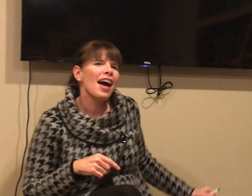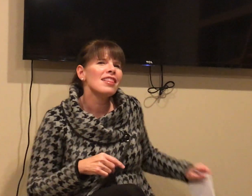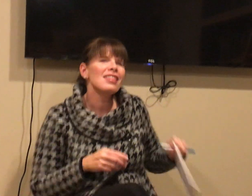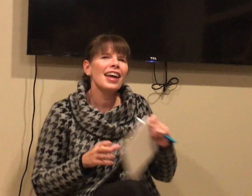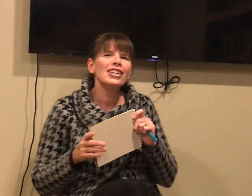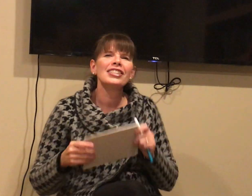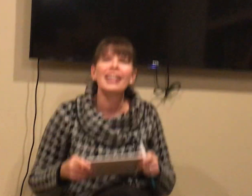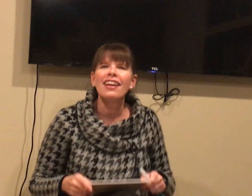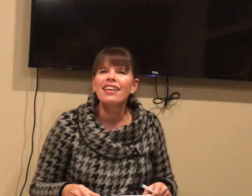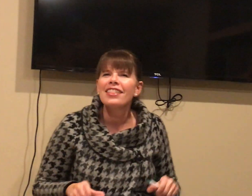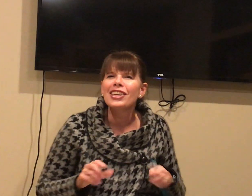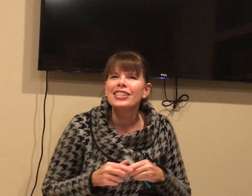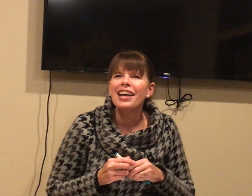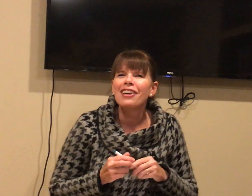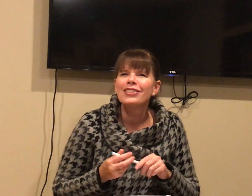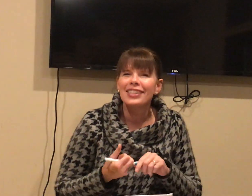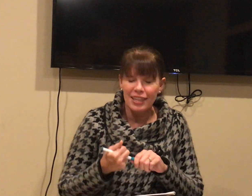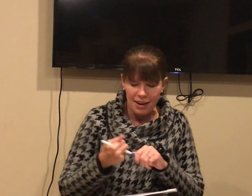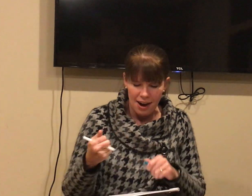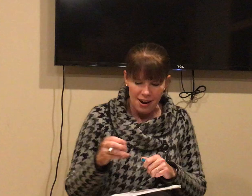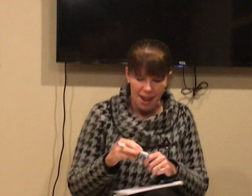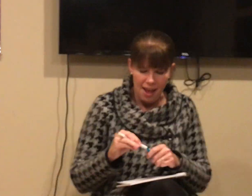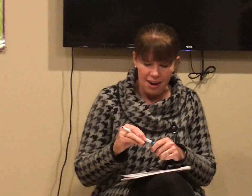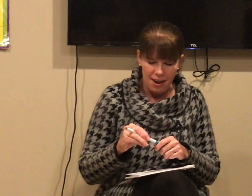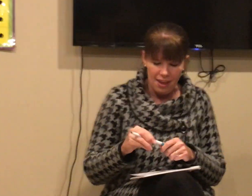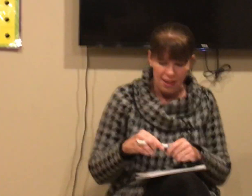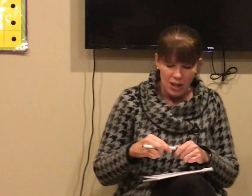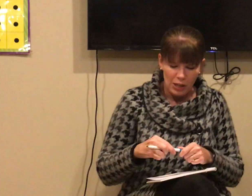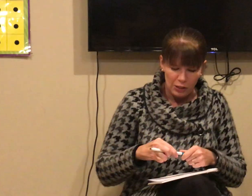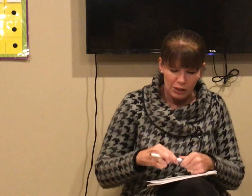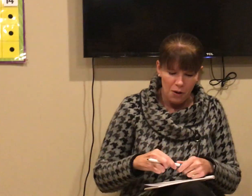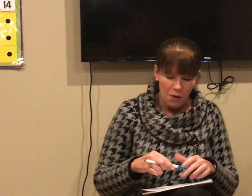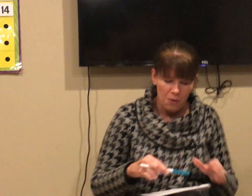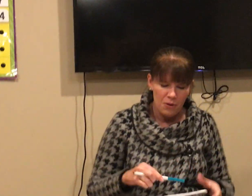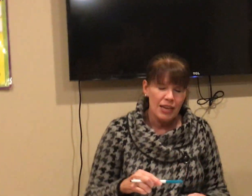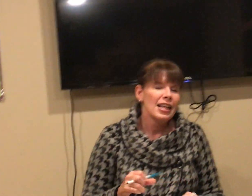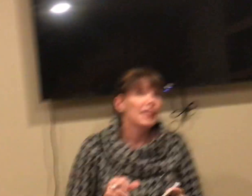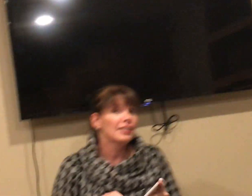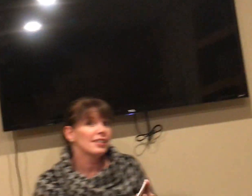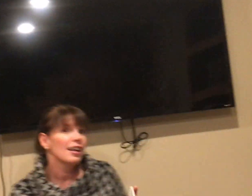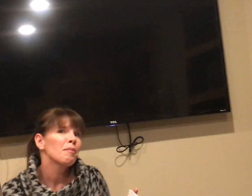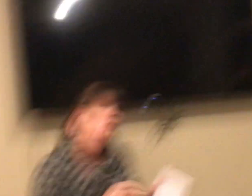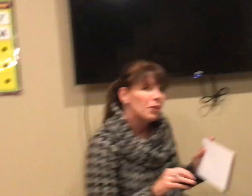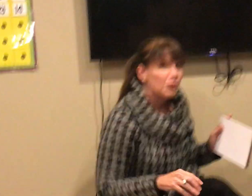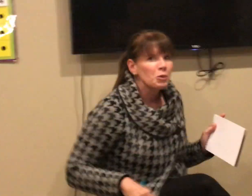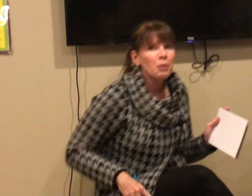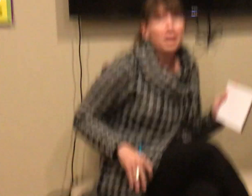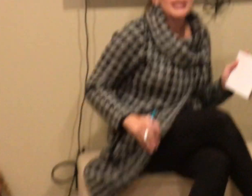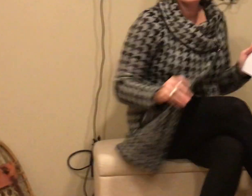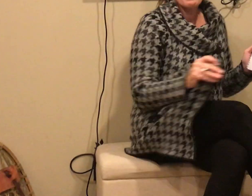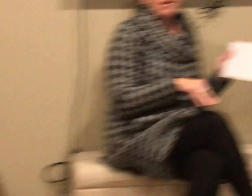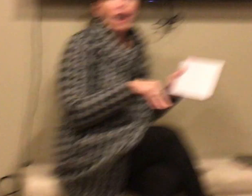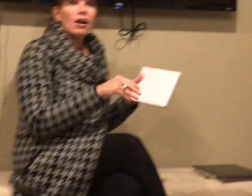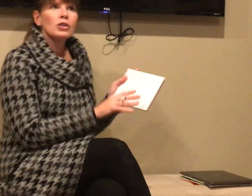got letters and their sounds in our head. So let's think about those while we think about how to